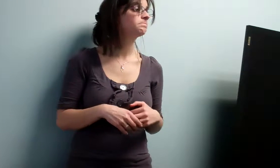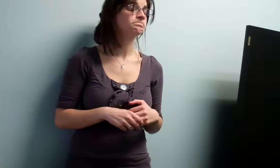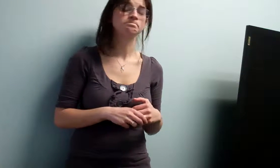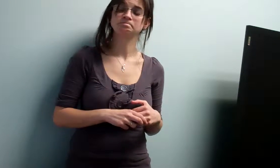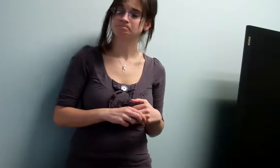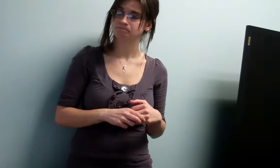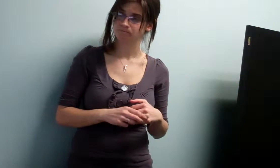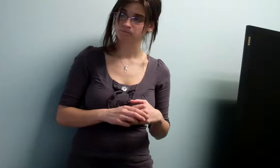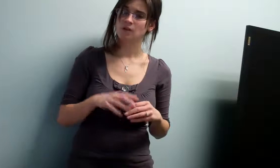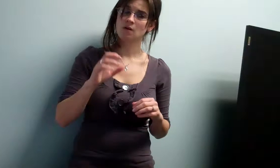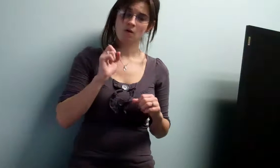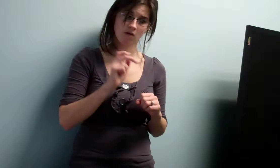Okay.